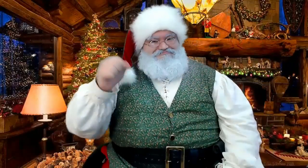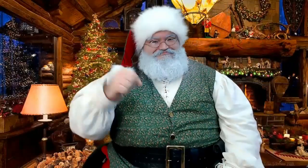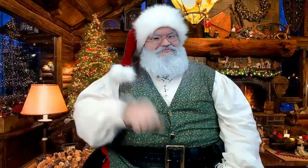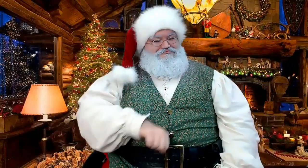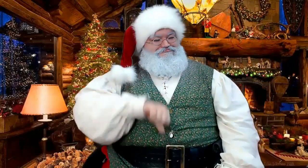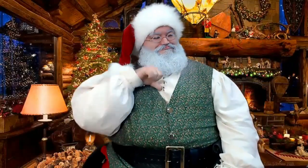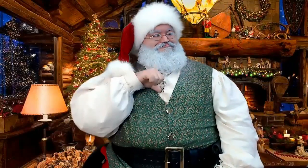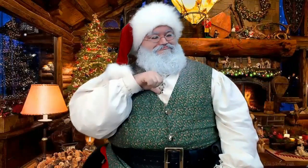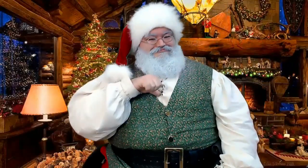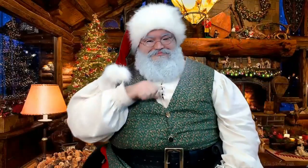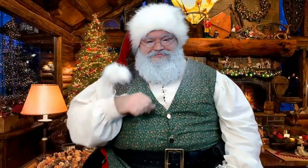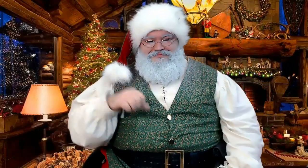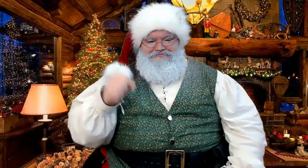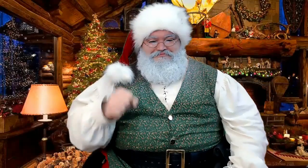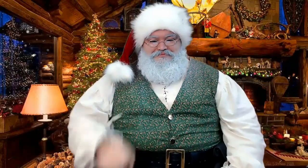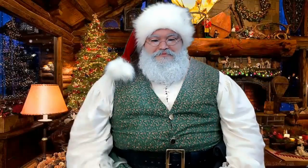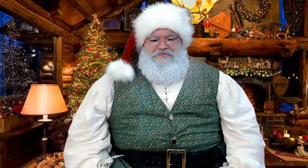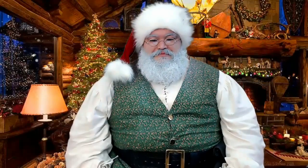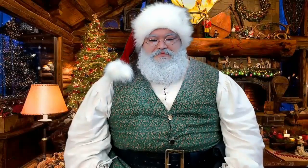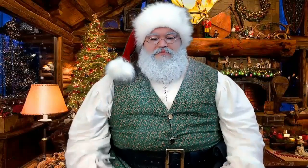of you. Ah, so proud.